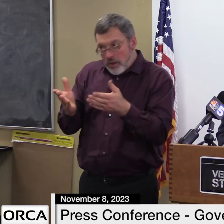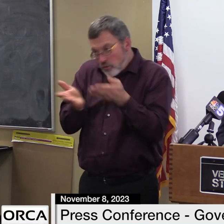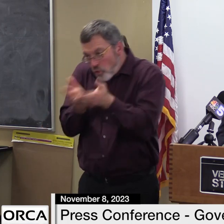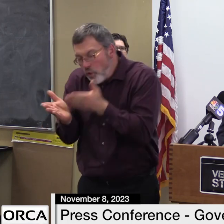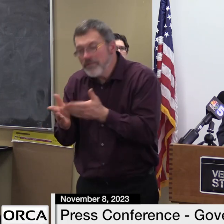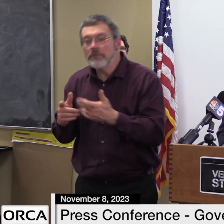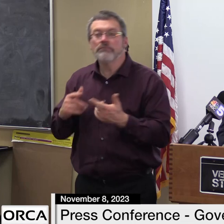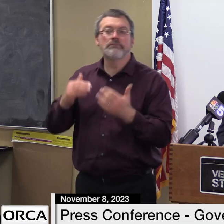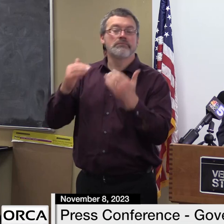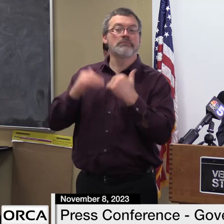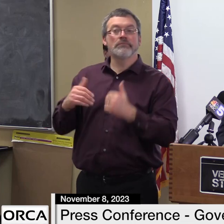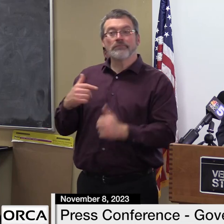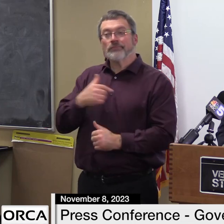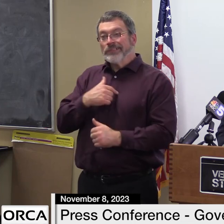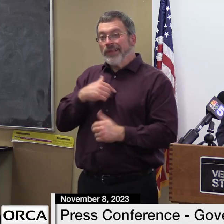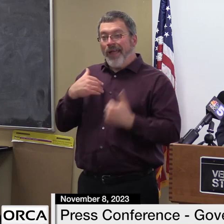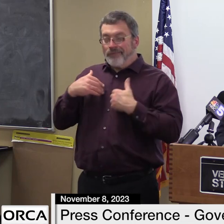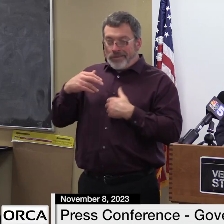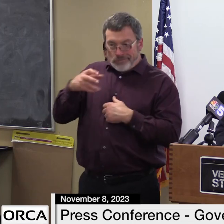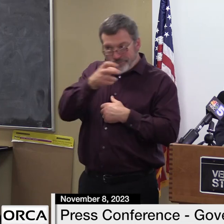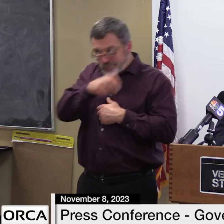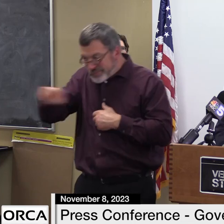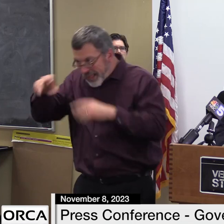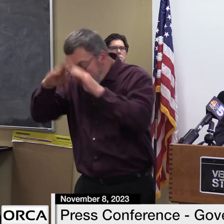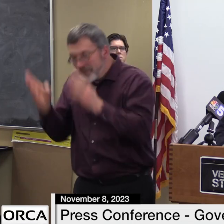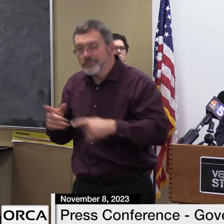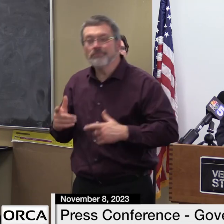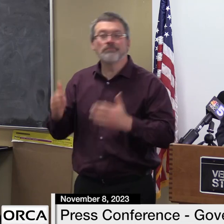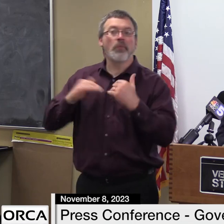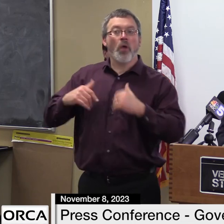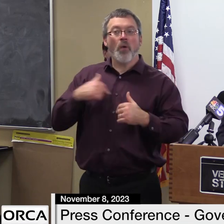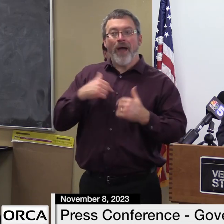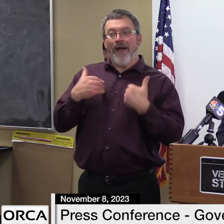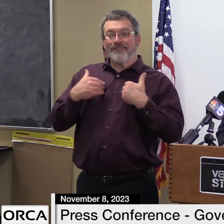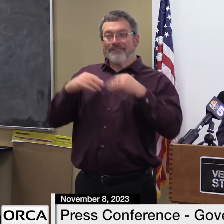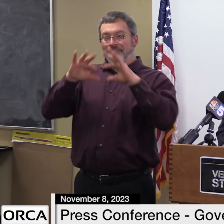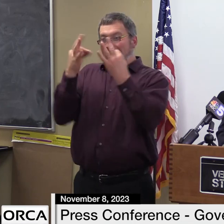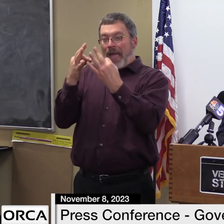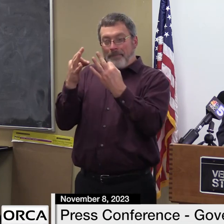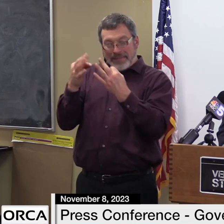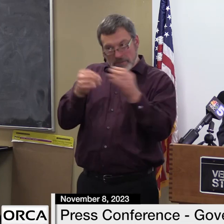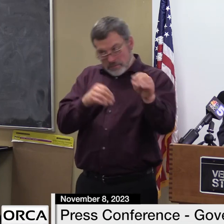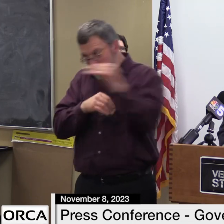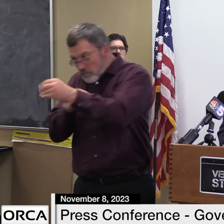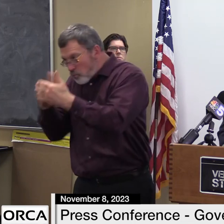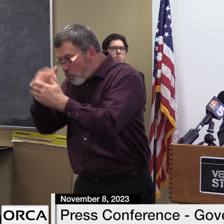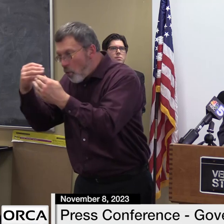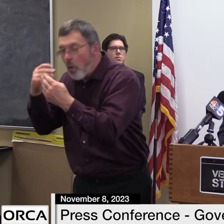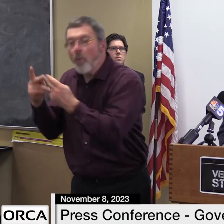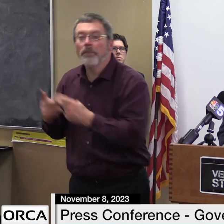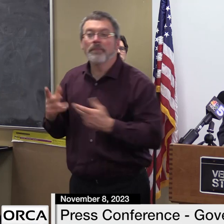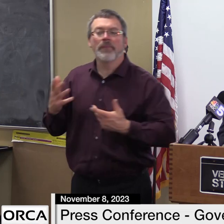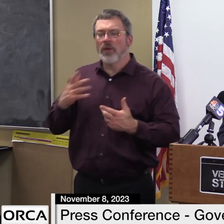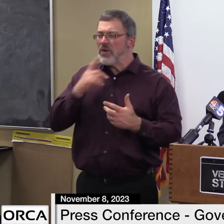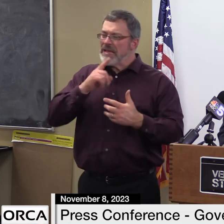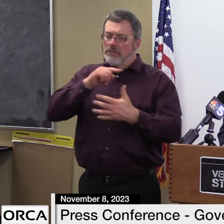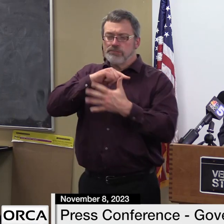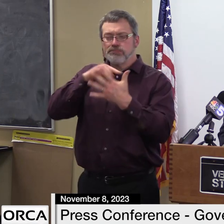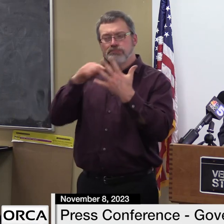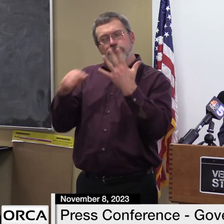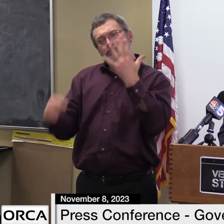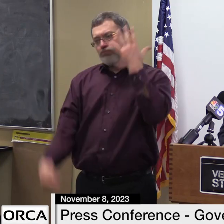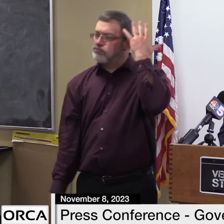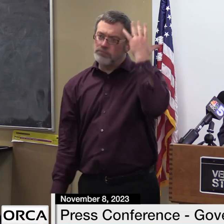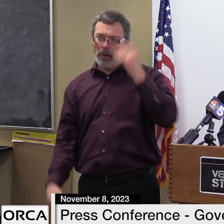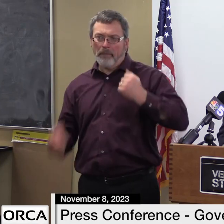housing, rapidly rehouse families and individuals, implement a coordinated entry system to streamline